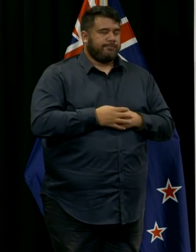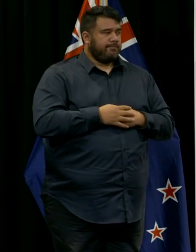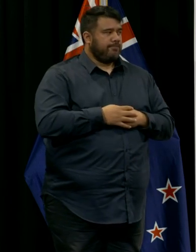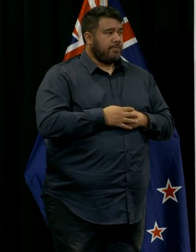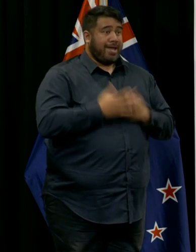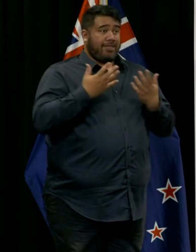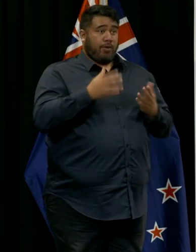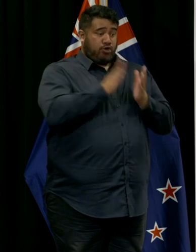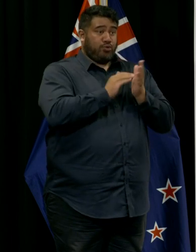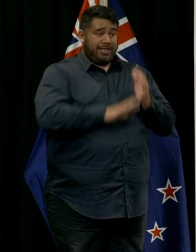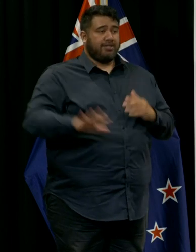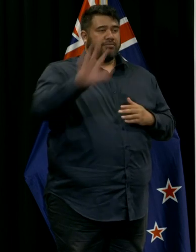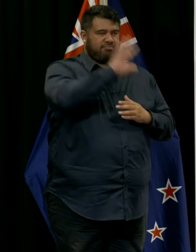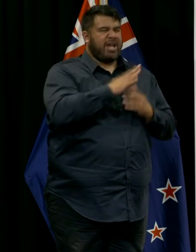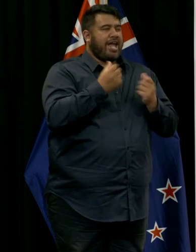area at the moment.